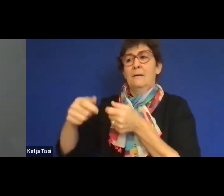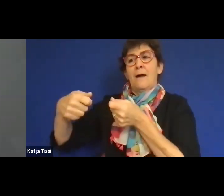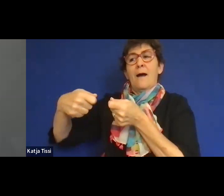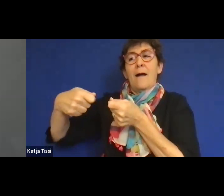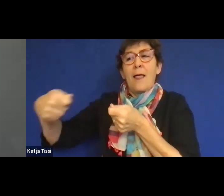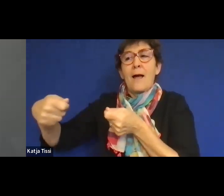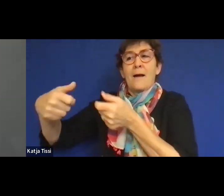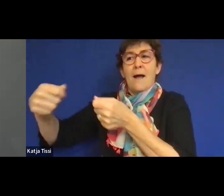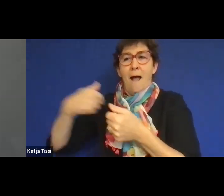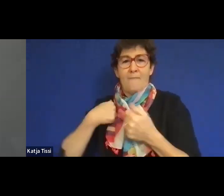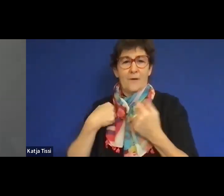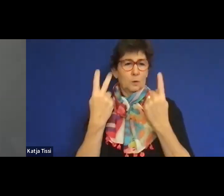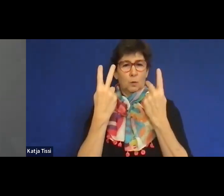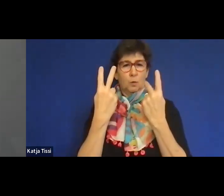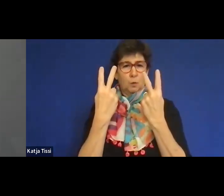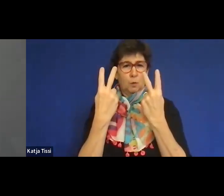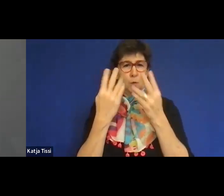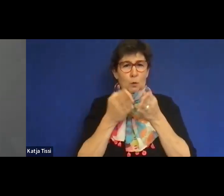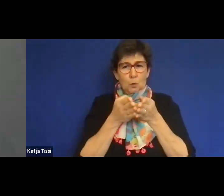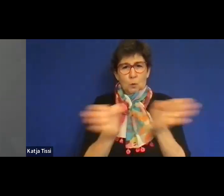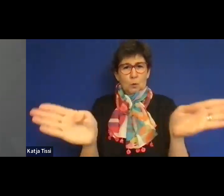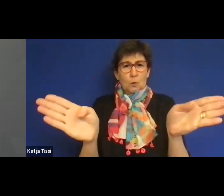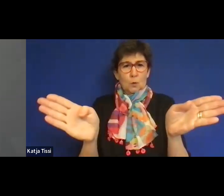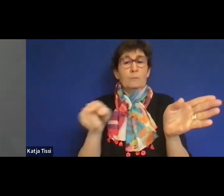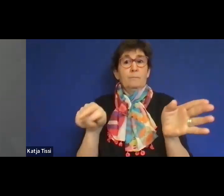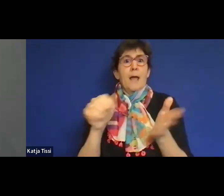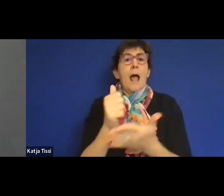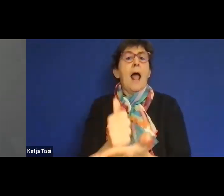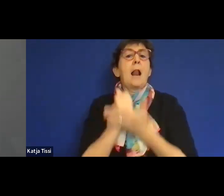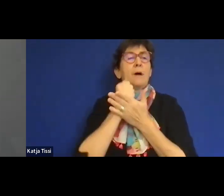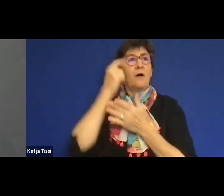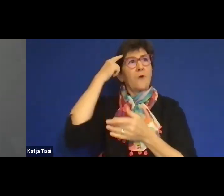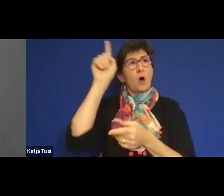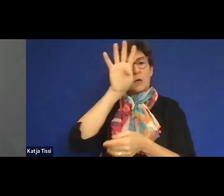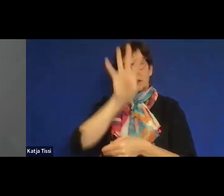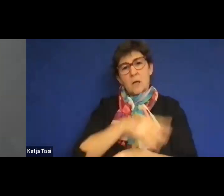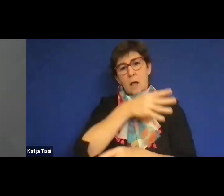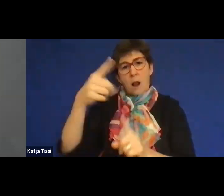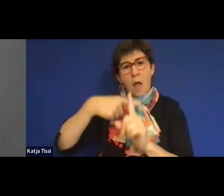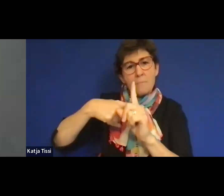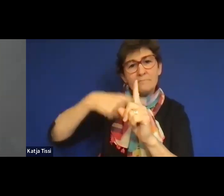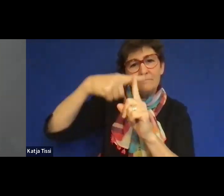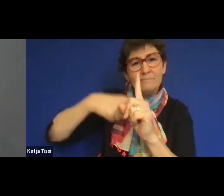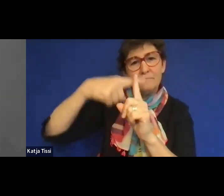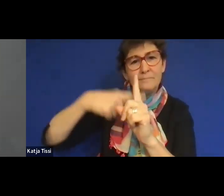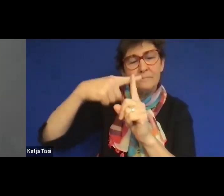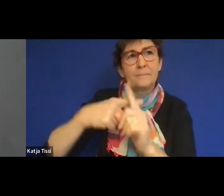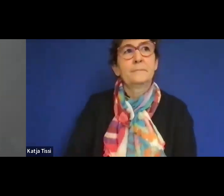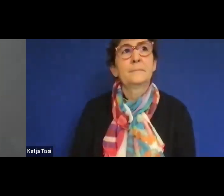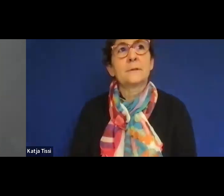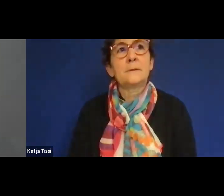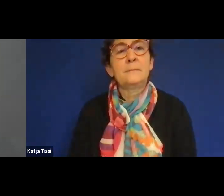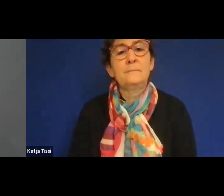obviously they're not fluent because they're using all these other strategies that I just spoke about. And that dichotomy helps